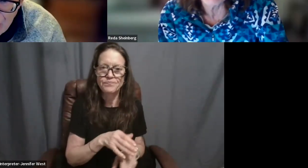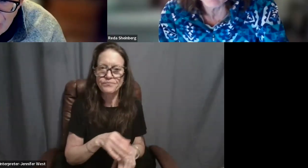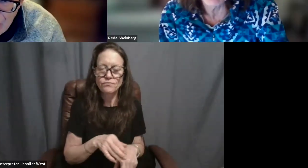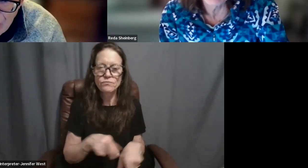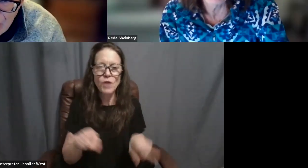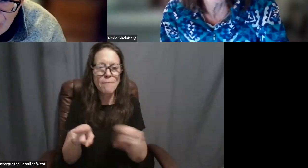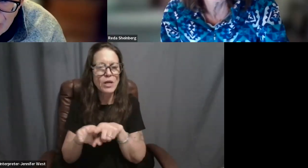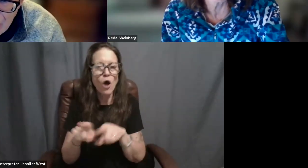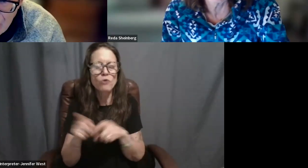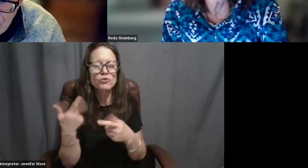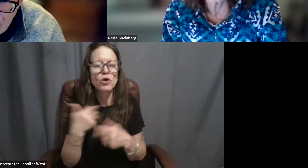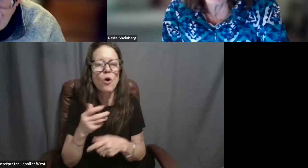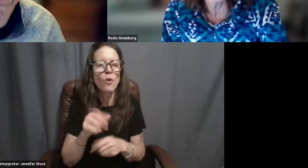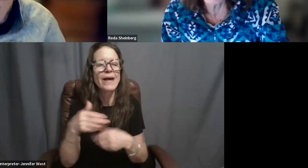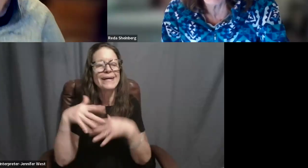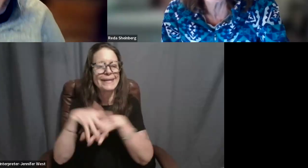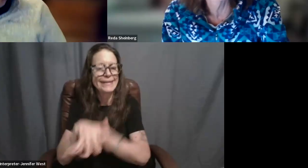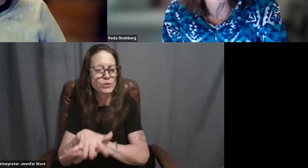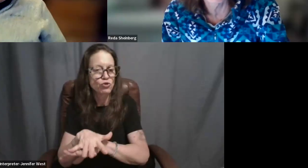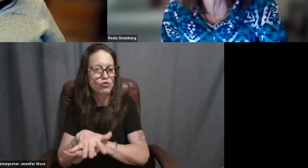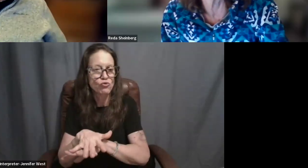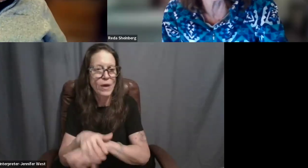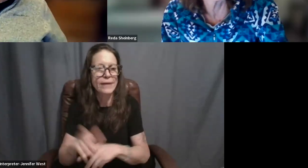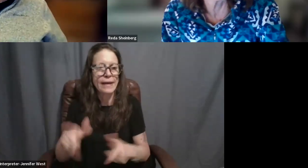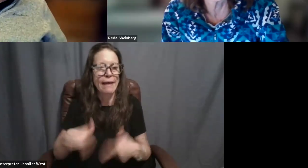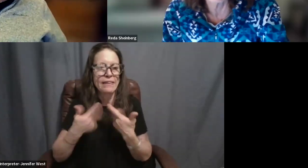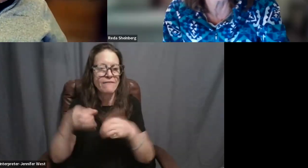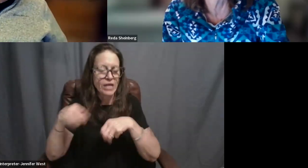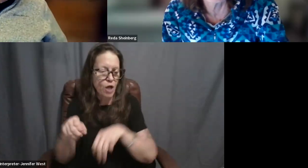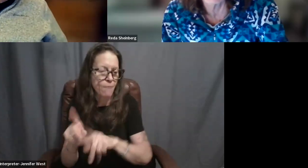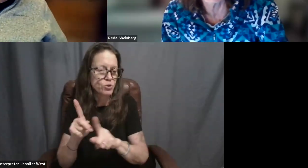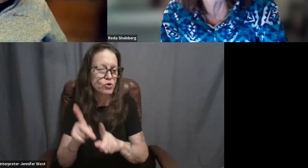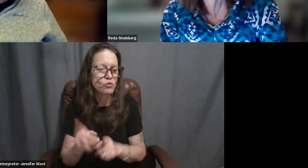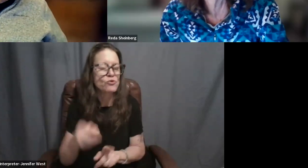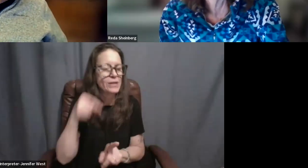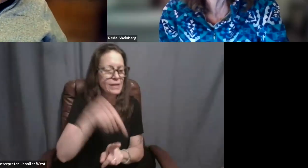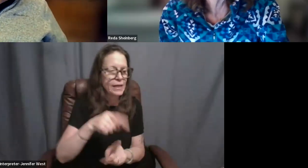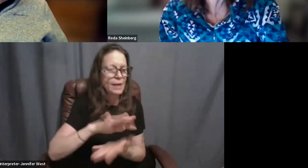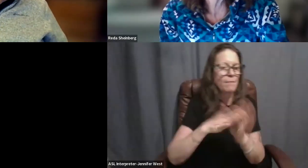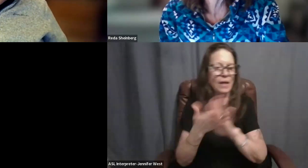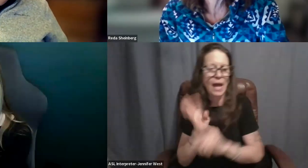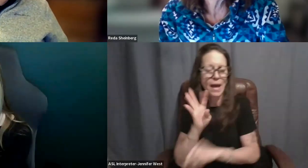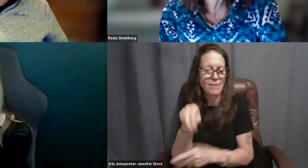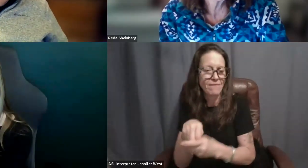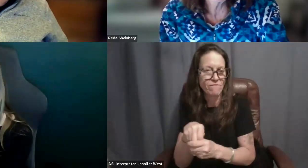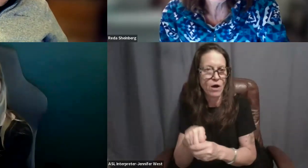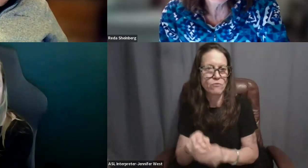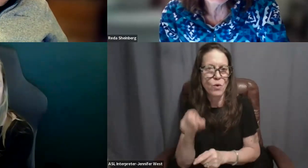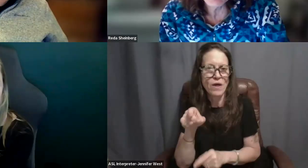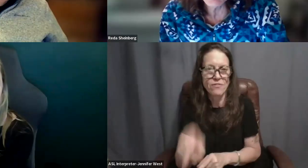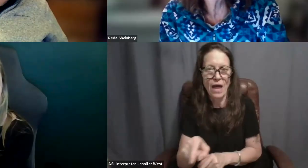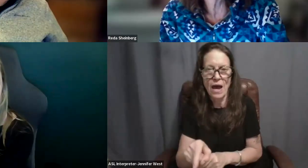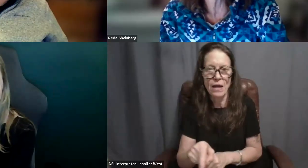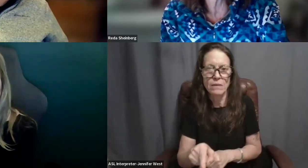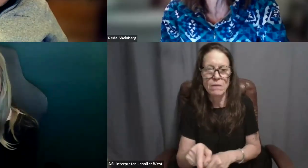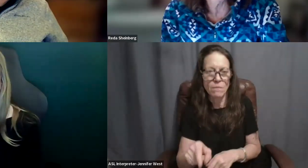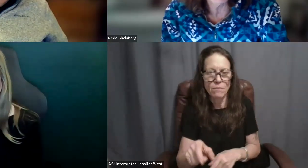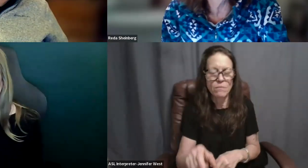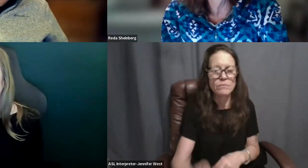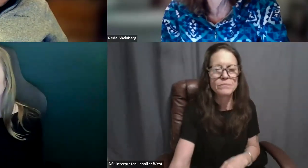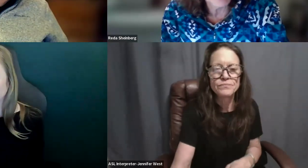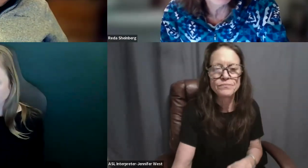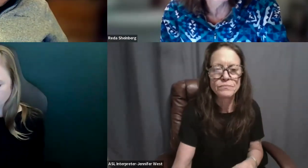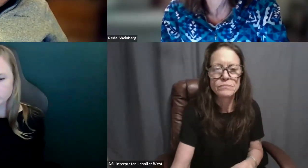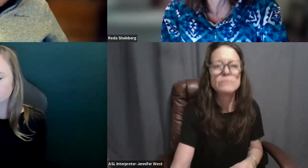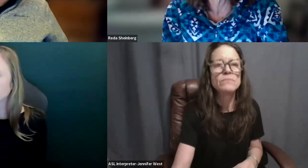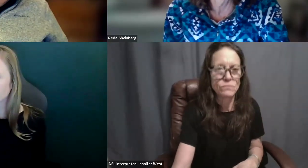integrated living opportunities, probably around 2014, 15. And we joined them, and